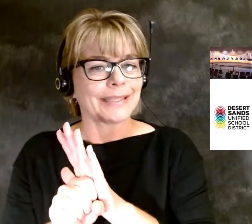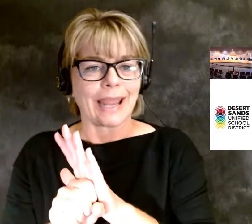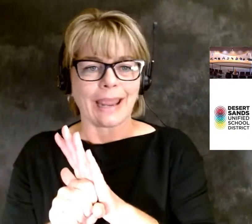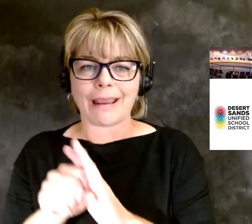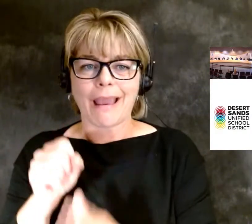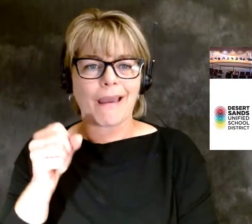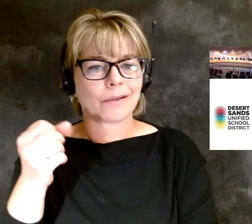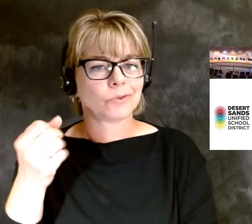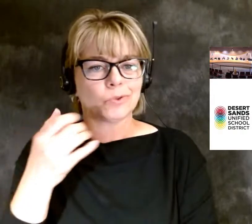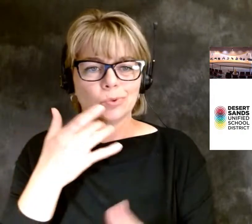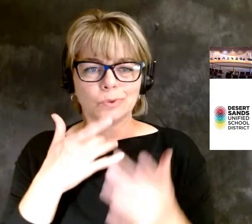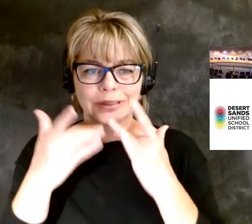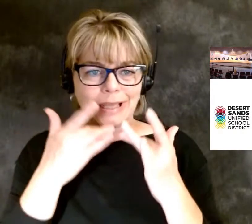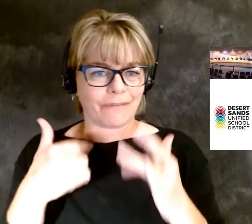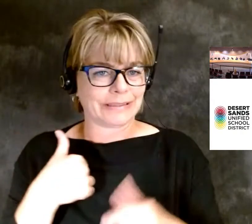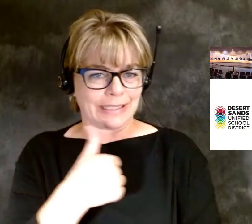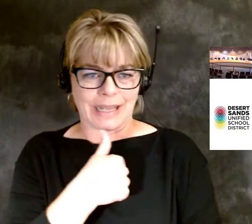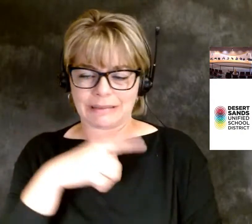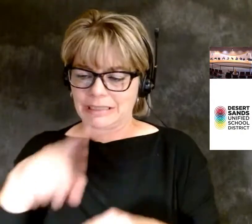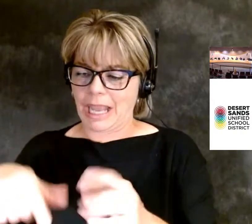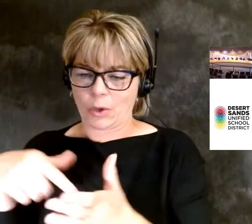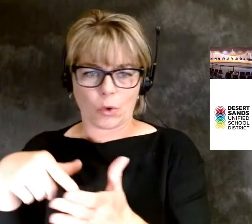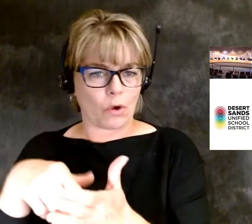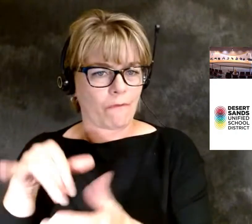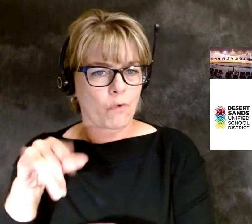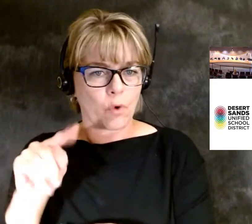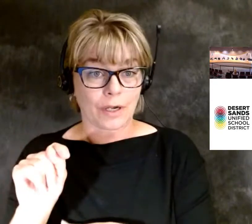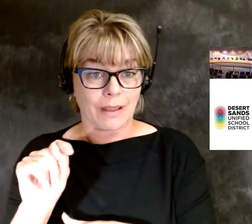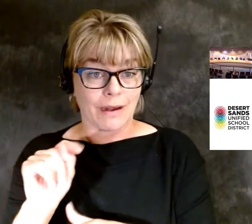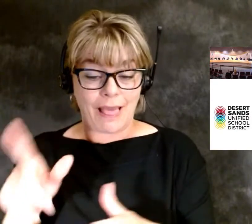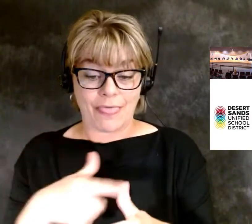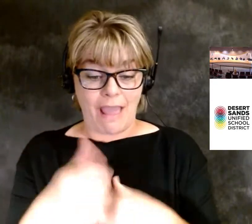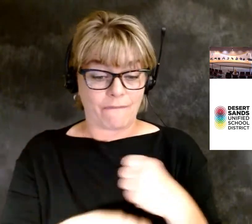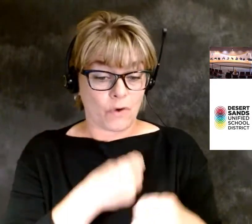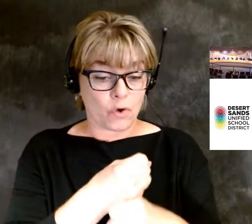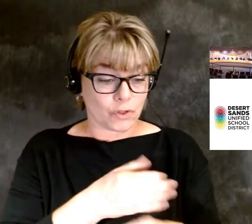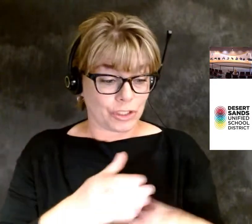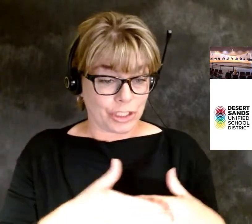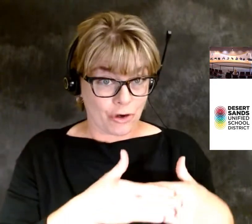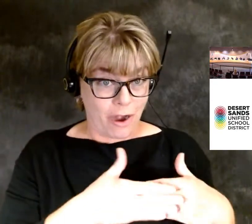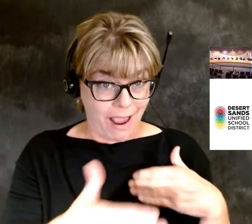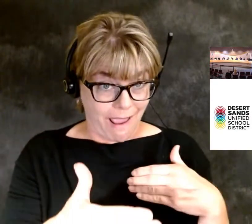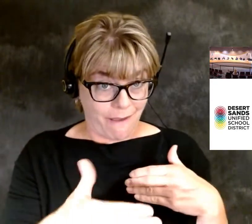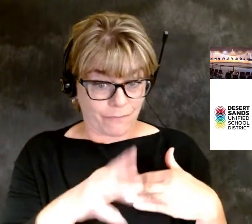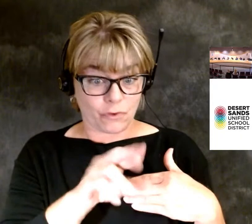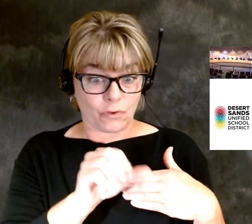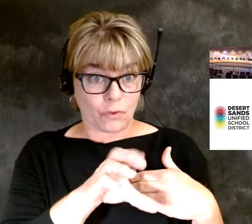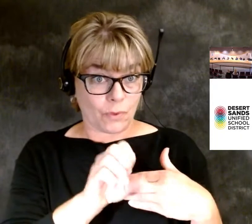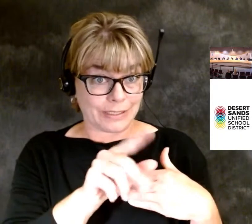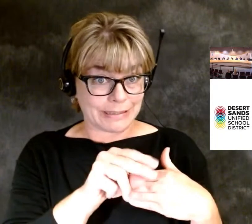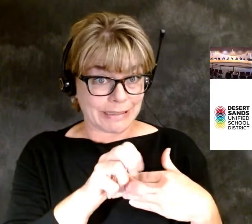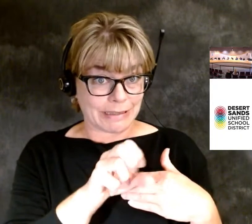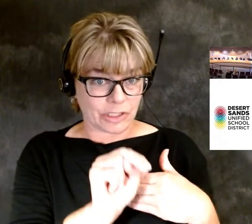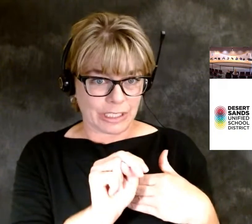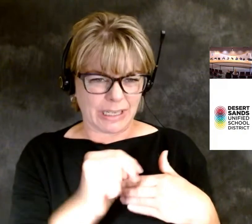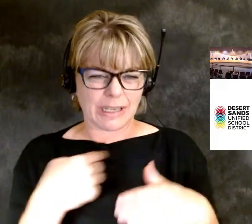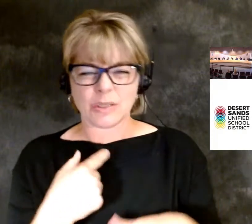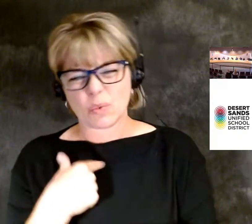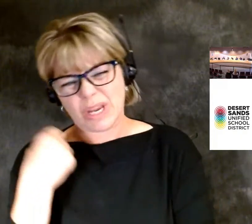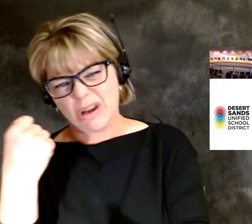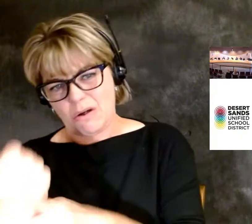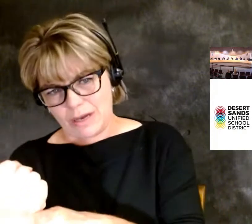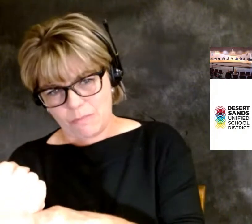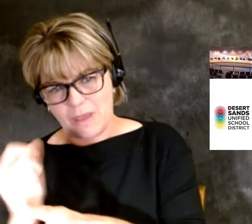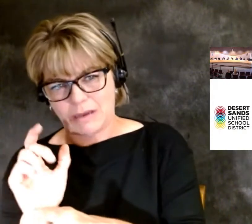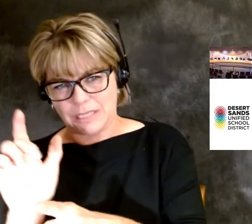that first year after the recession, because we get impacted a little bit later than the rest of the economy does, we had